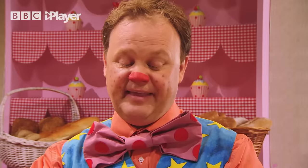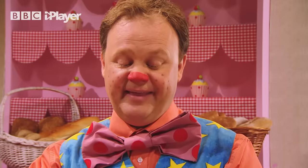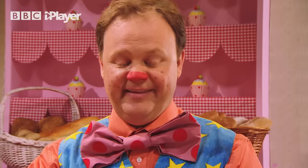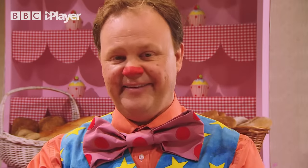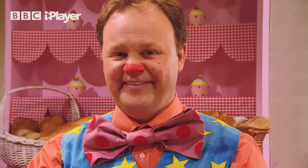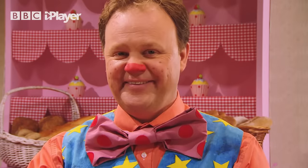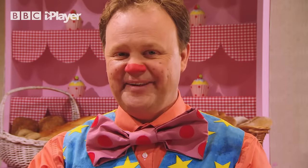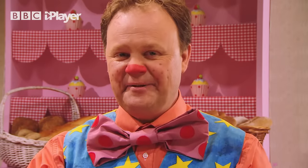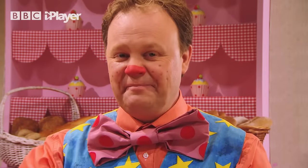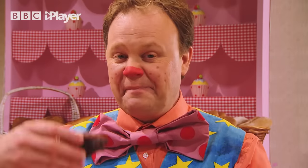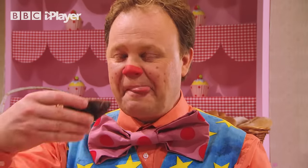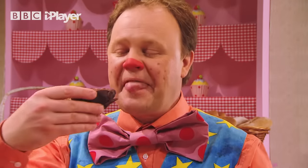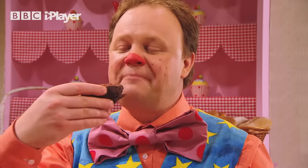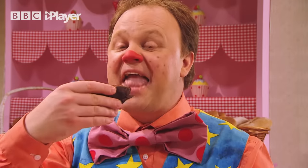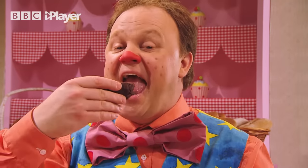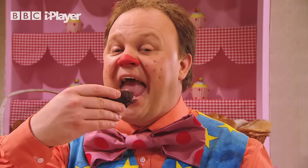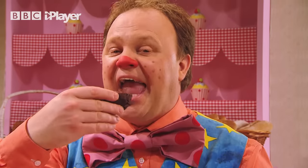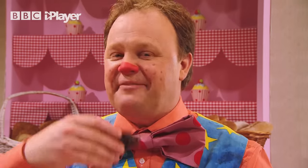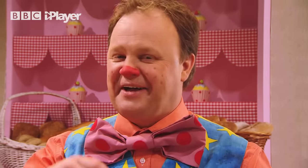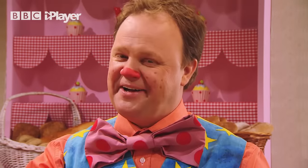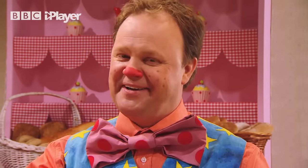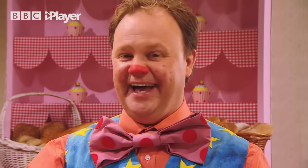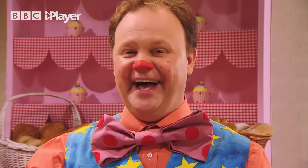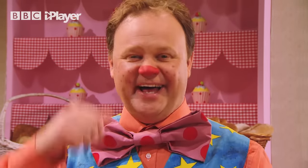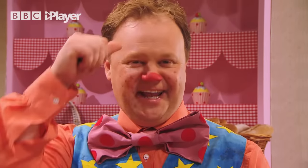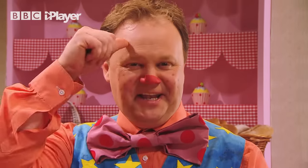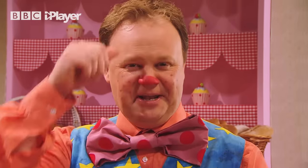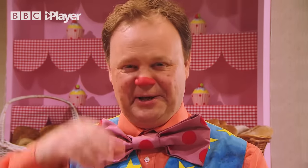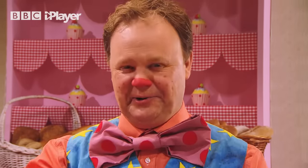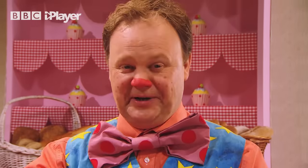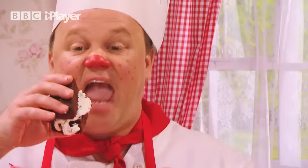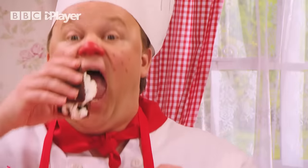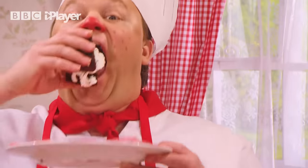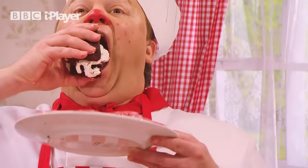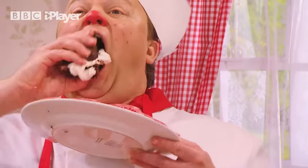You're a very good friend, Mr. Tumble. I know.